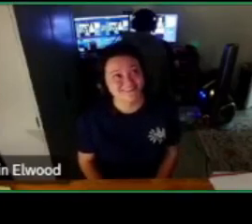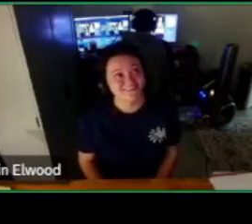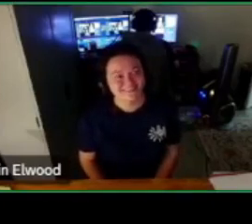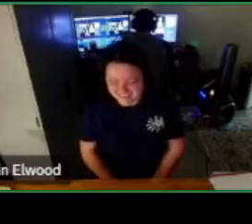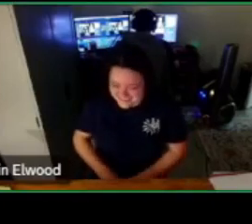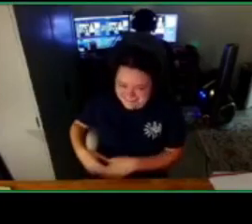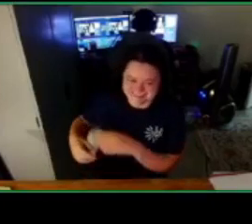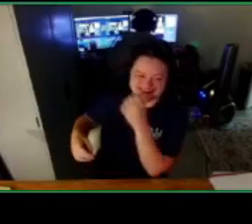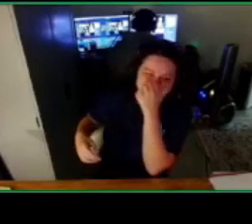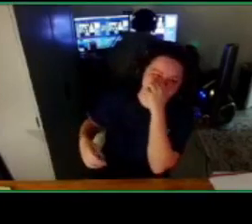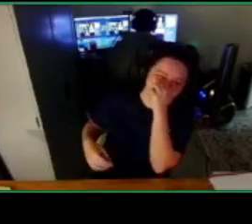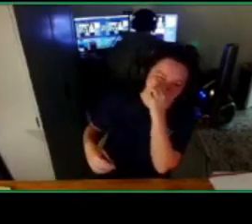cold.